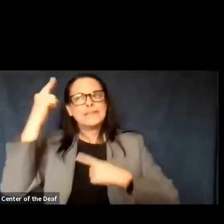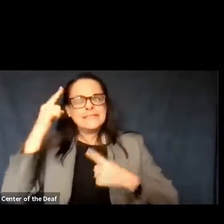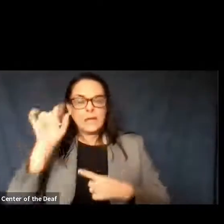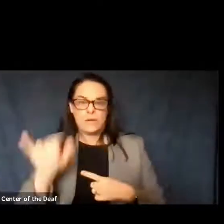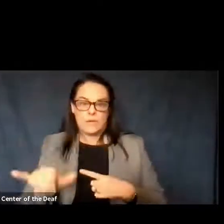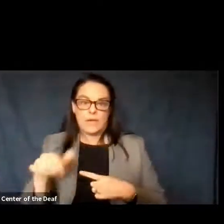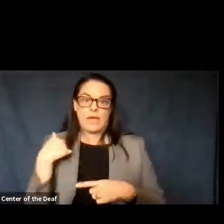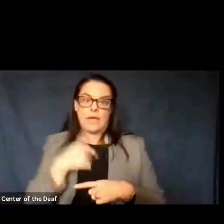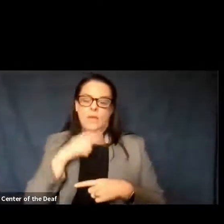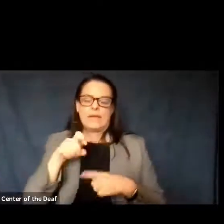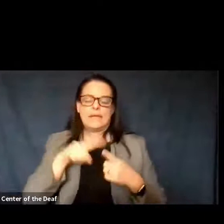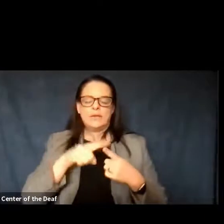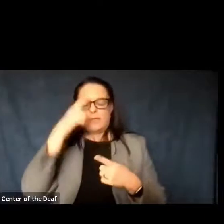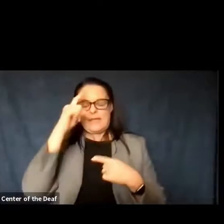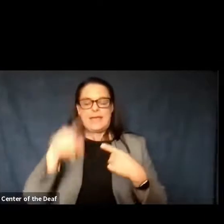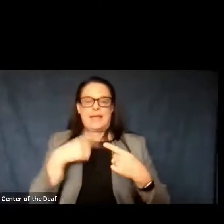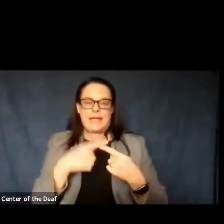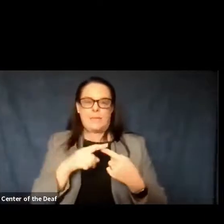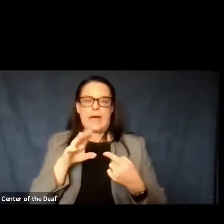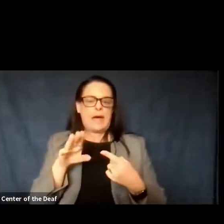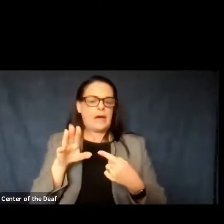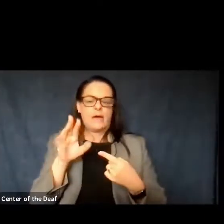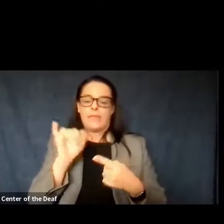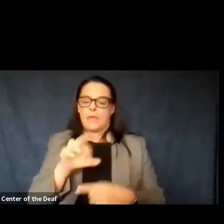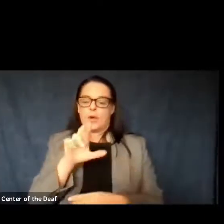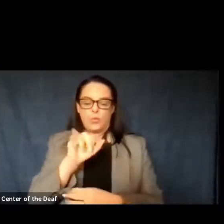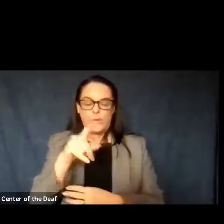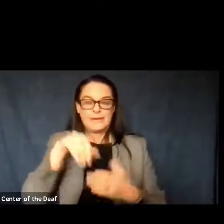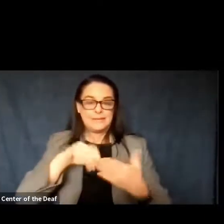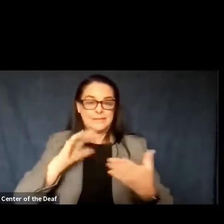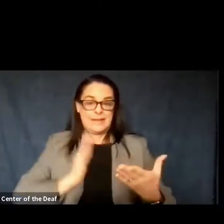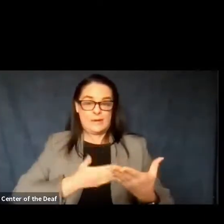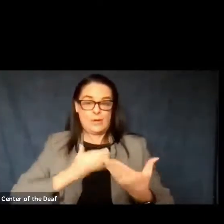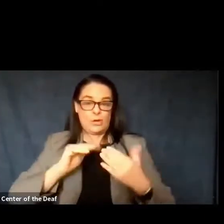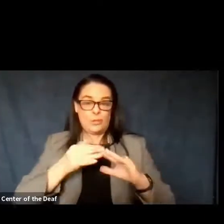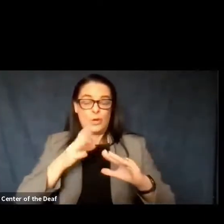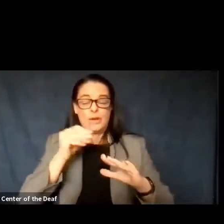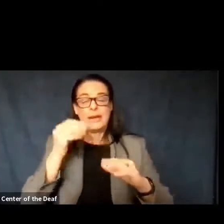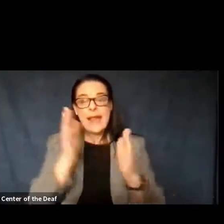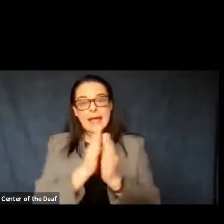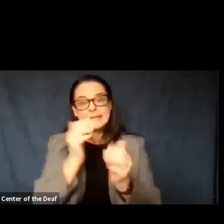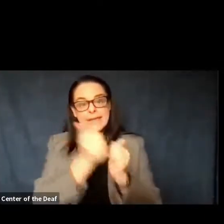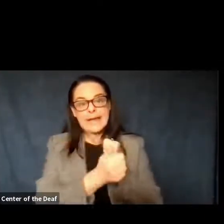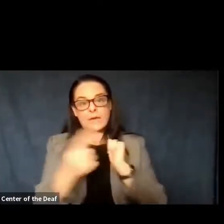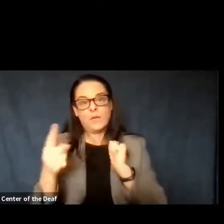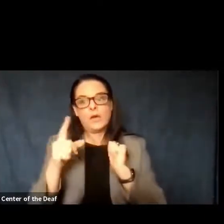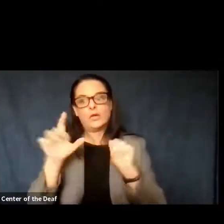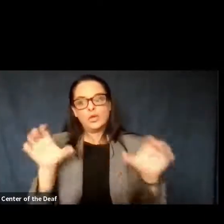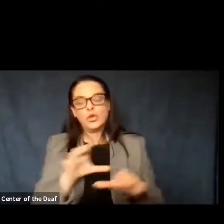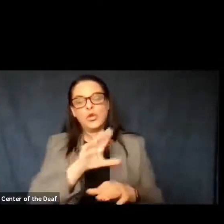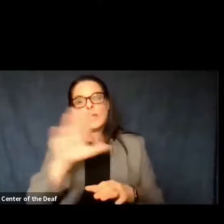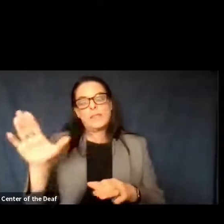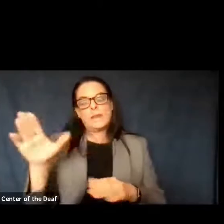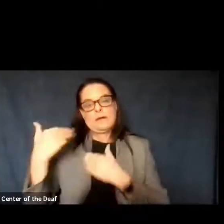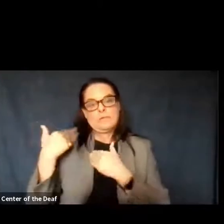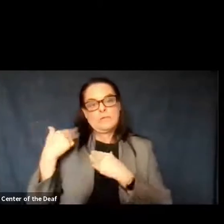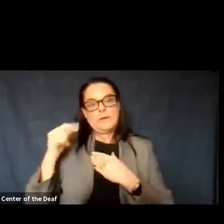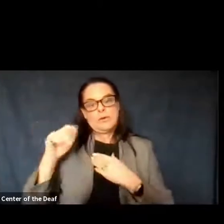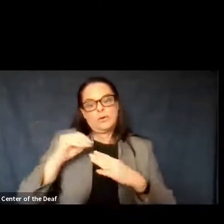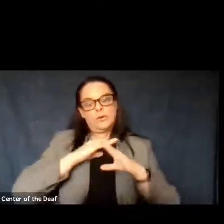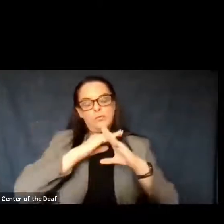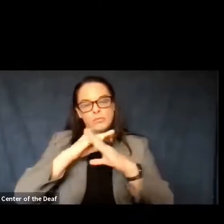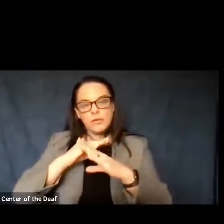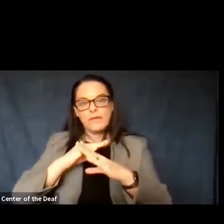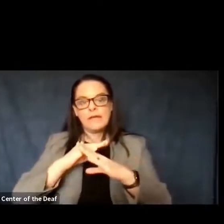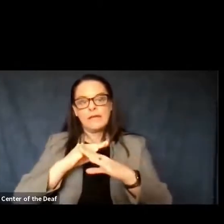in the community, and ask everybody to do their part in protecting their neighbors and their family and their friends that fit into those categories,